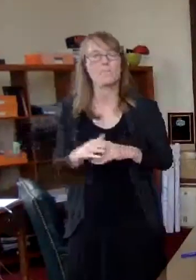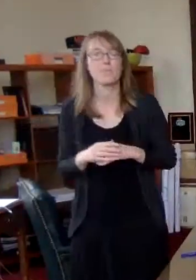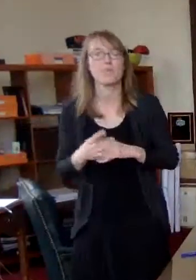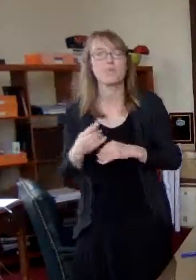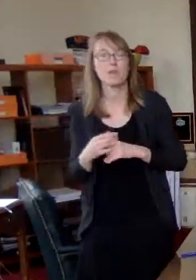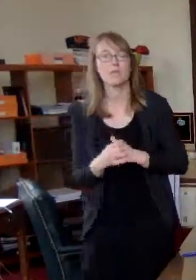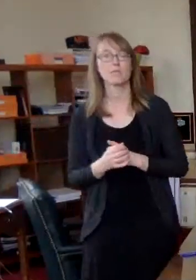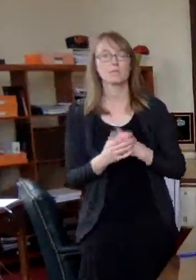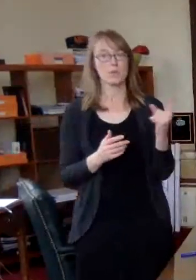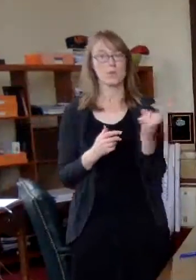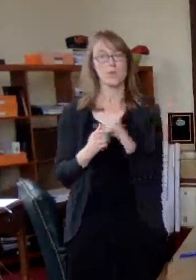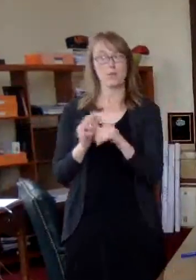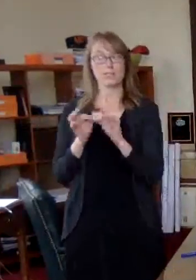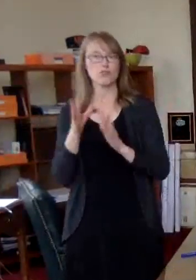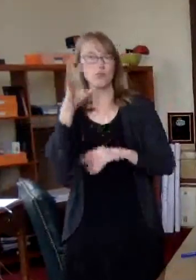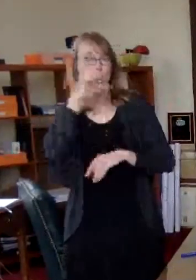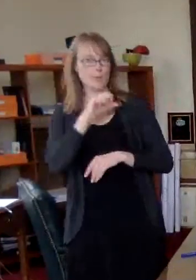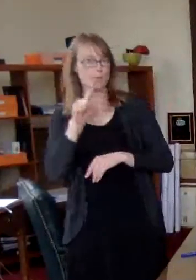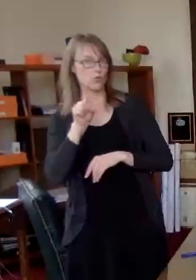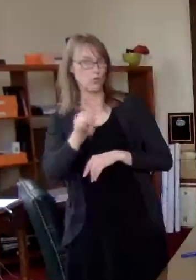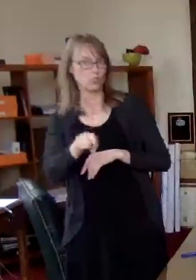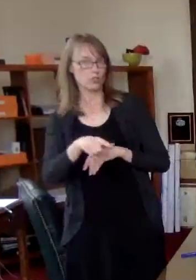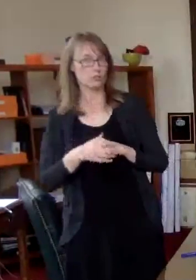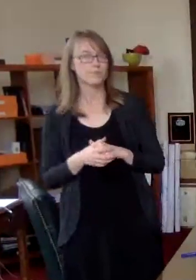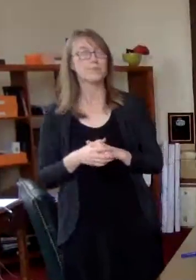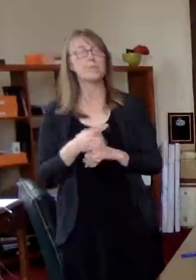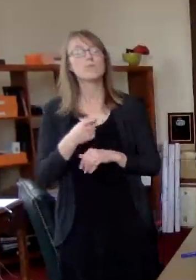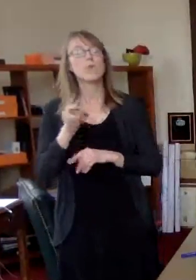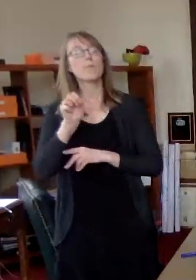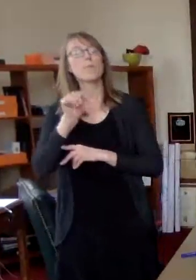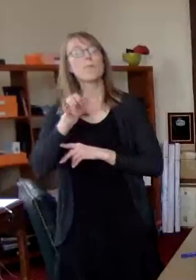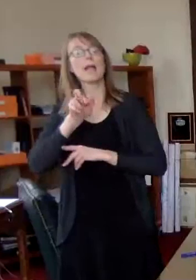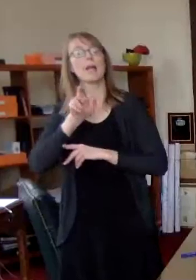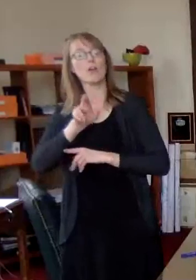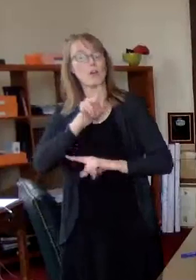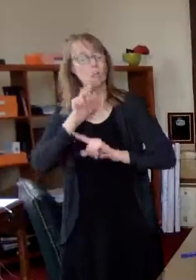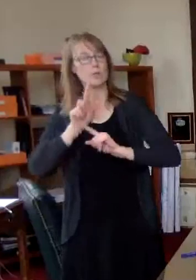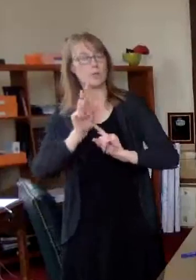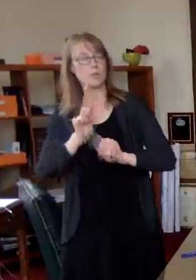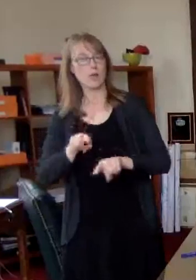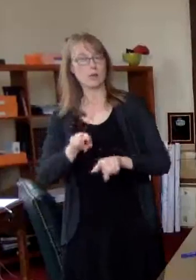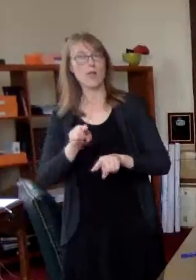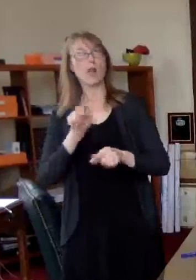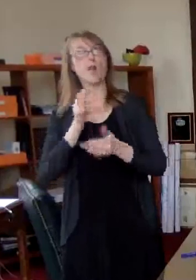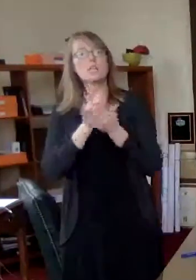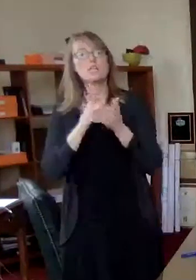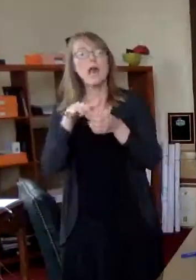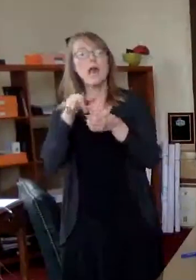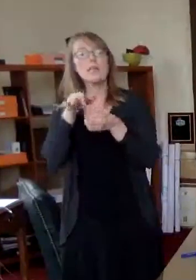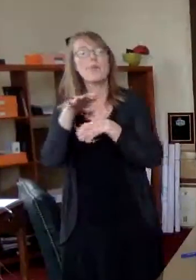Missouri. It's true that some of them don't have any cases right now, but